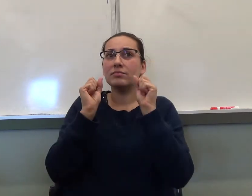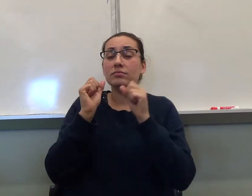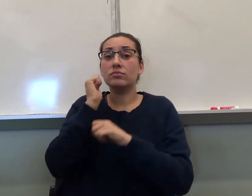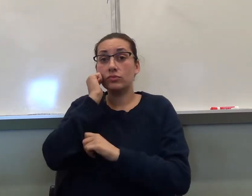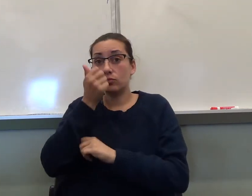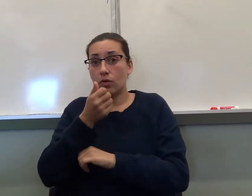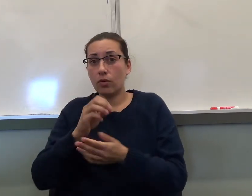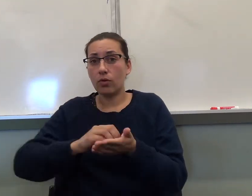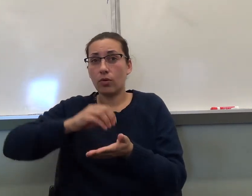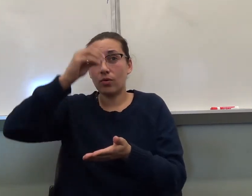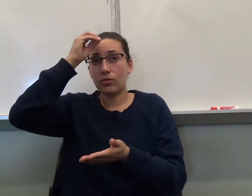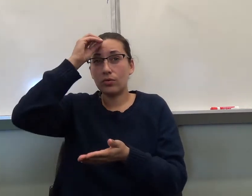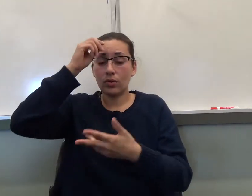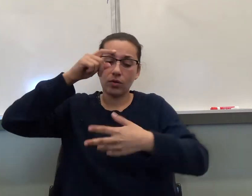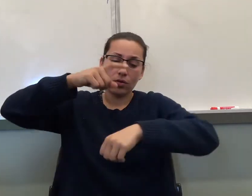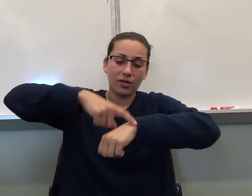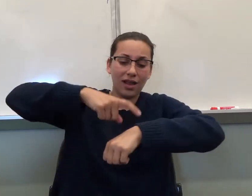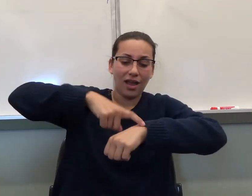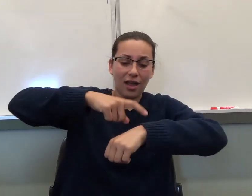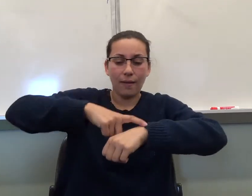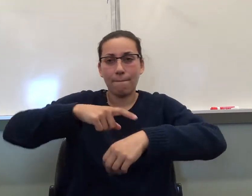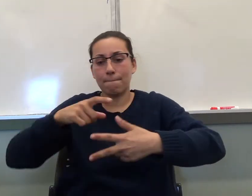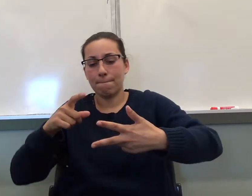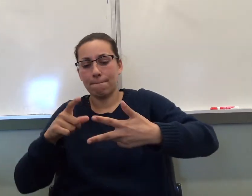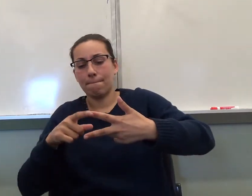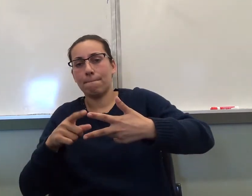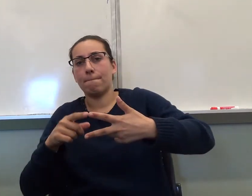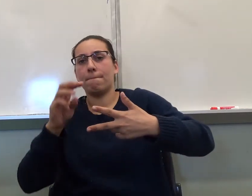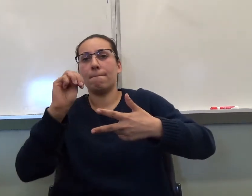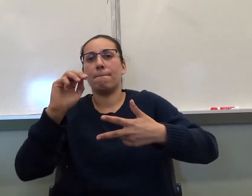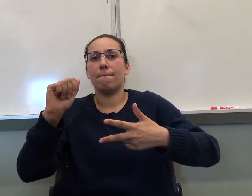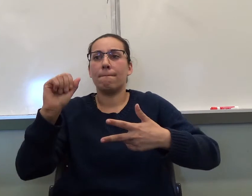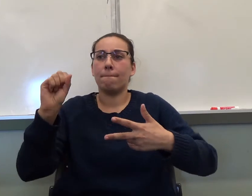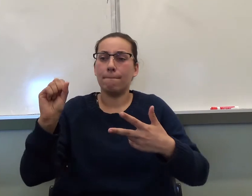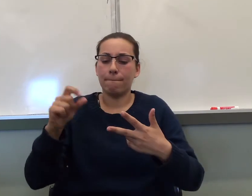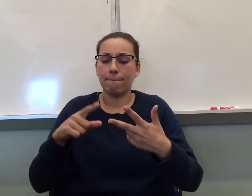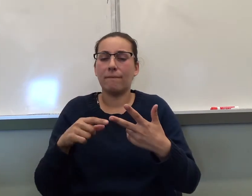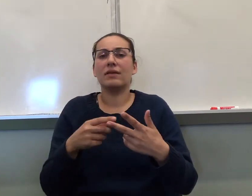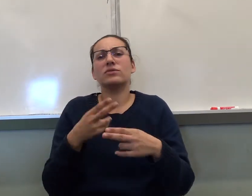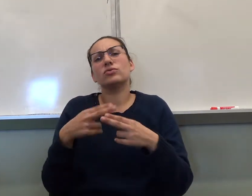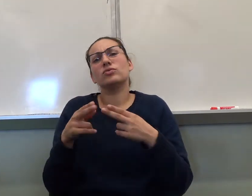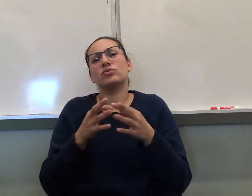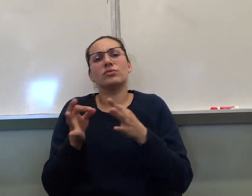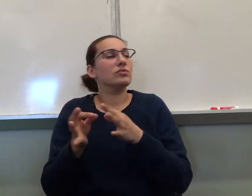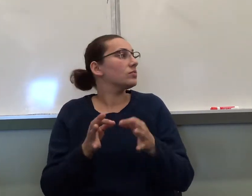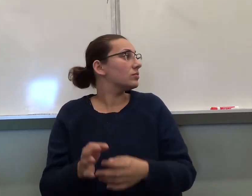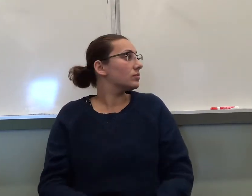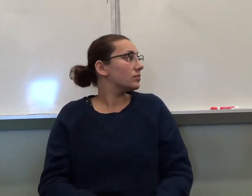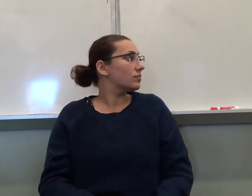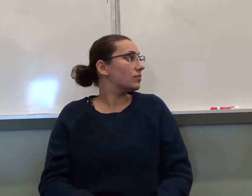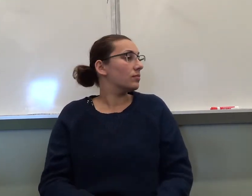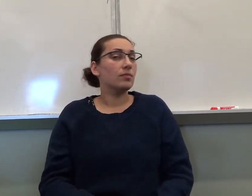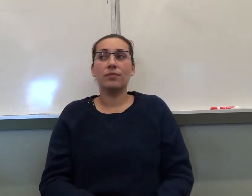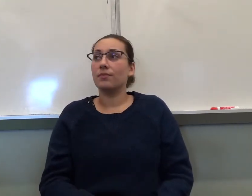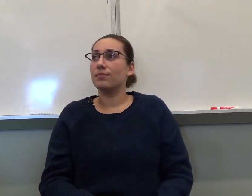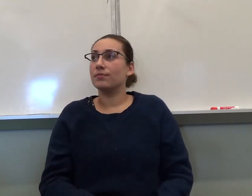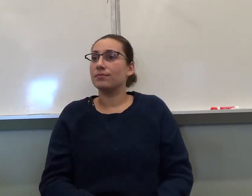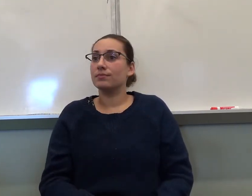go into time and mass and stuff like that. Just a short description here. In our US